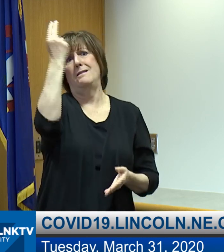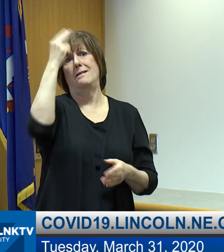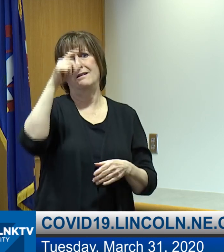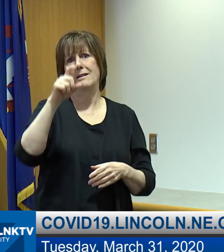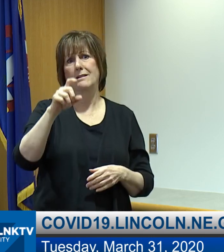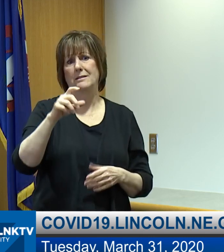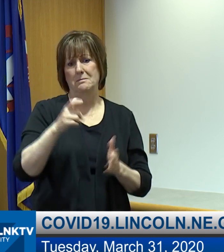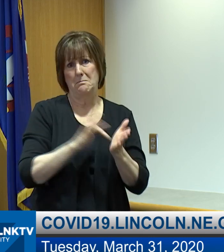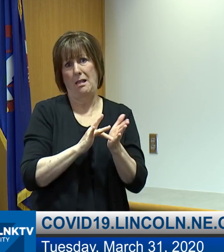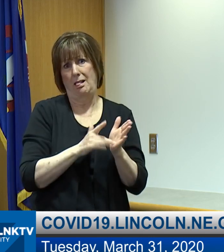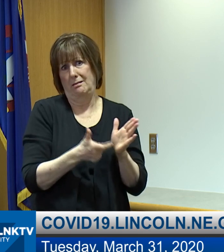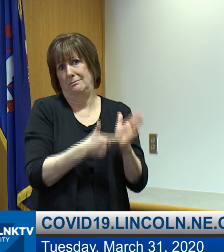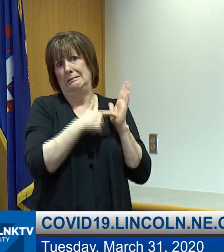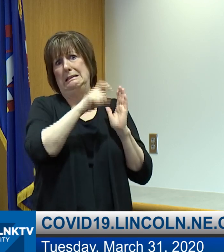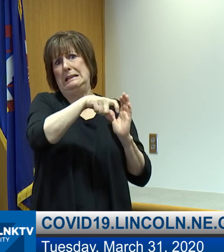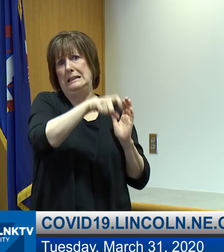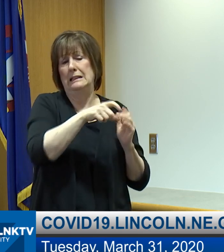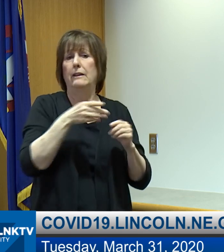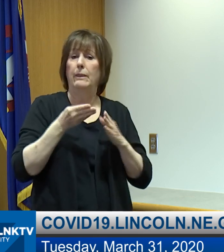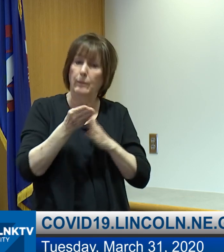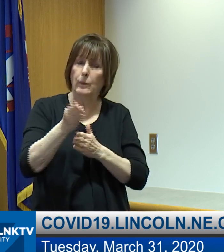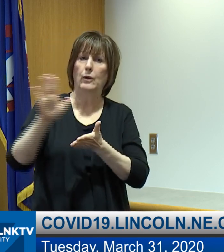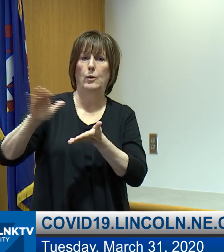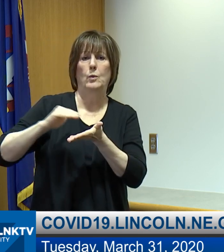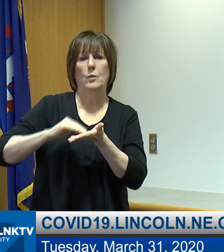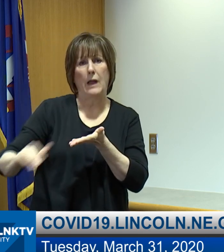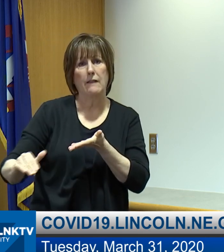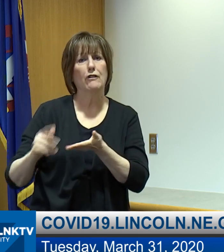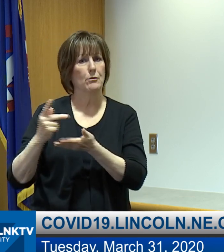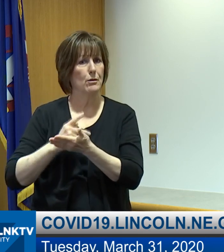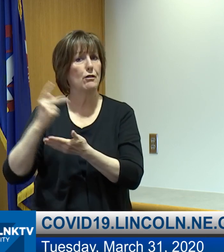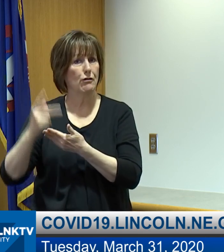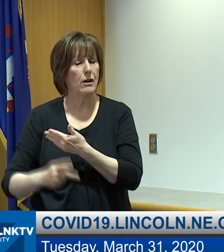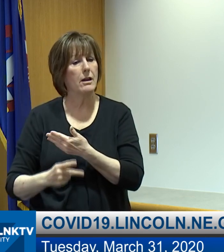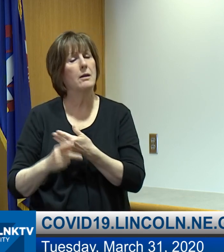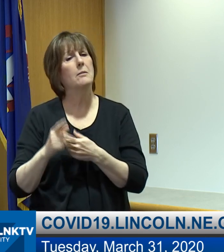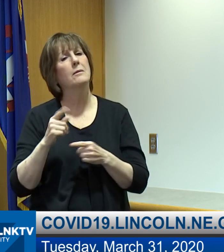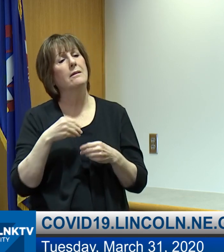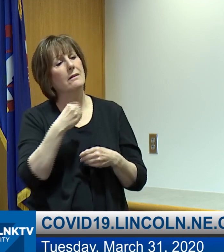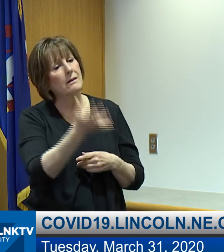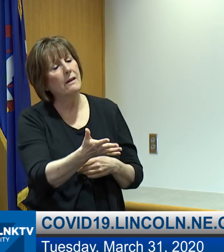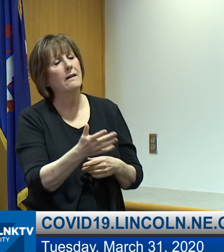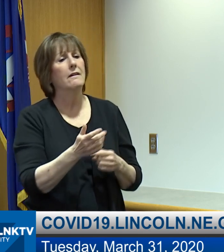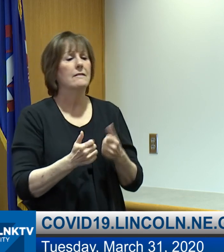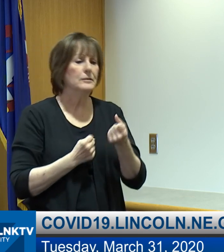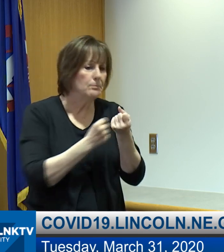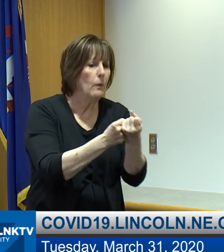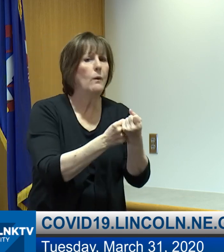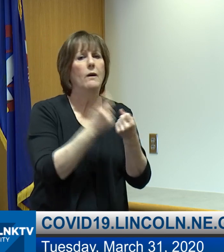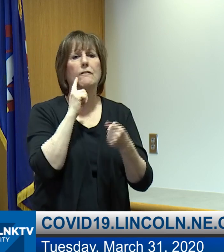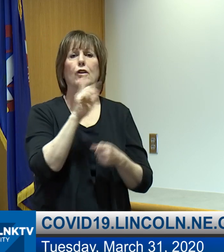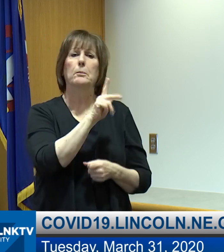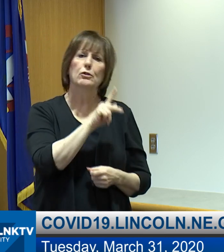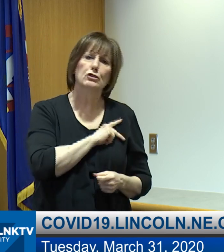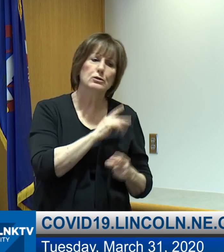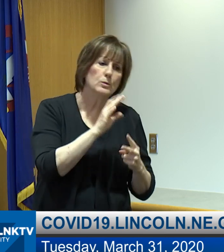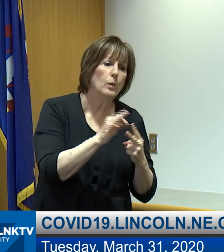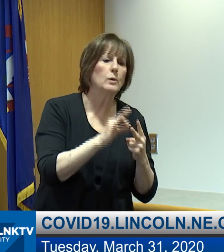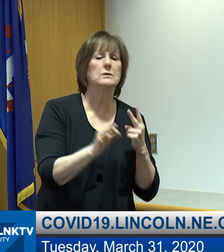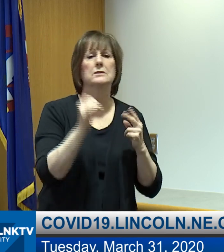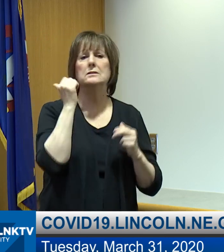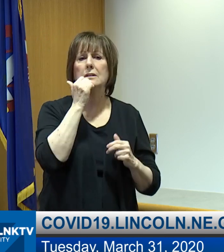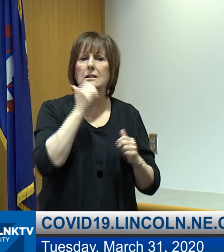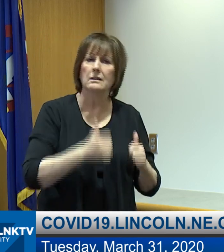through their waiver program. The agency works to enhance daily living and extend personal choices and educate the community in an effort